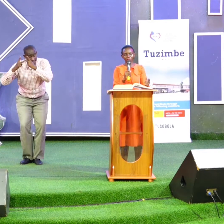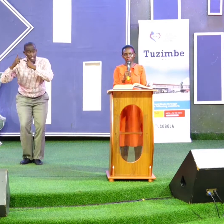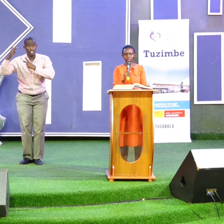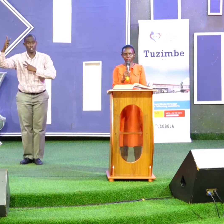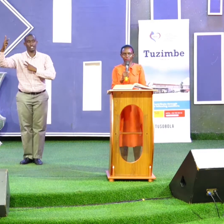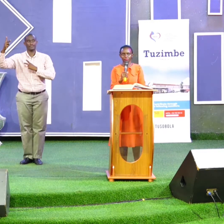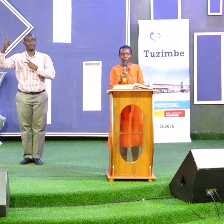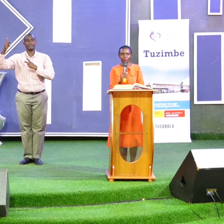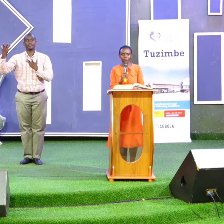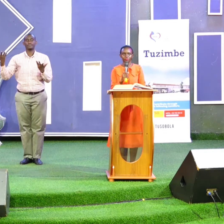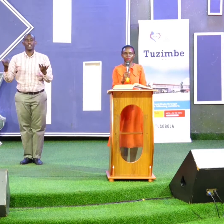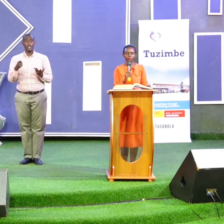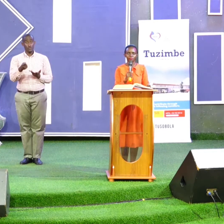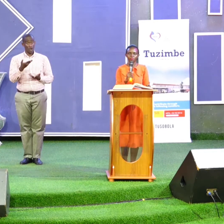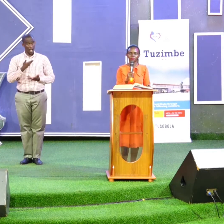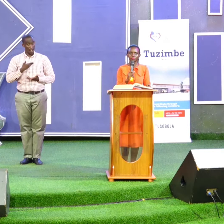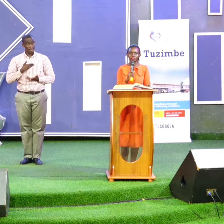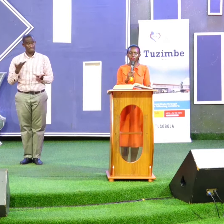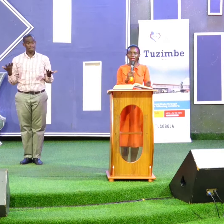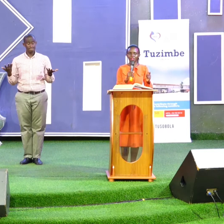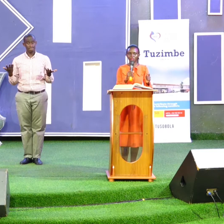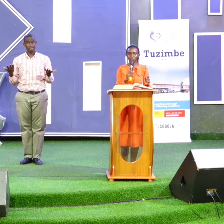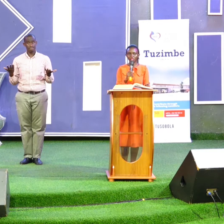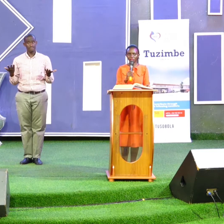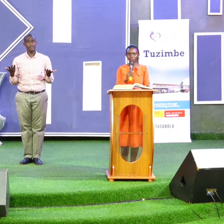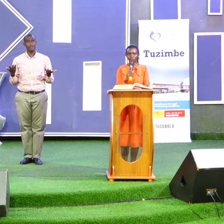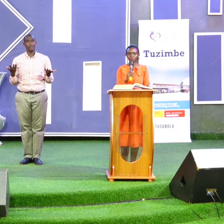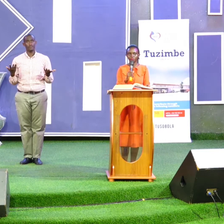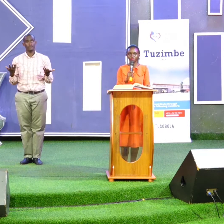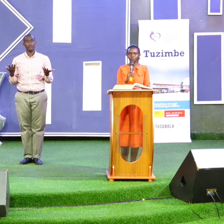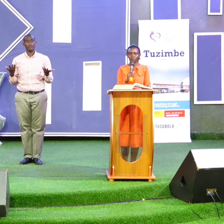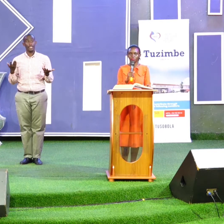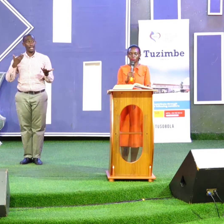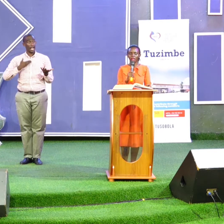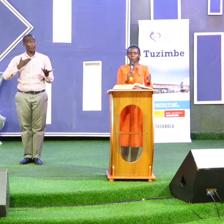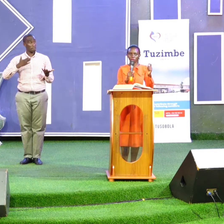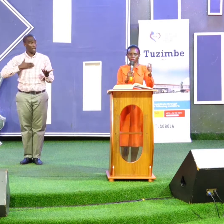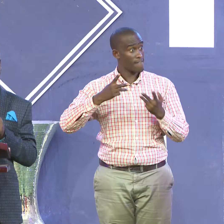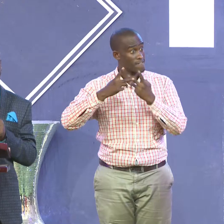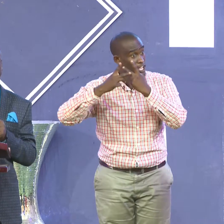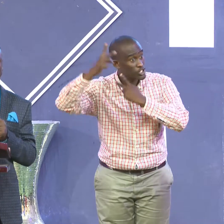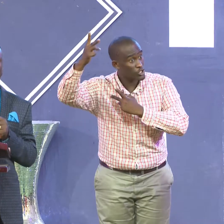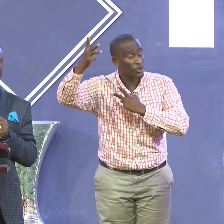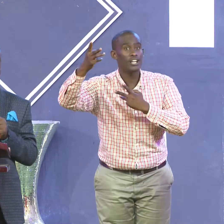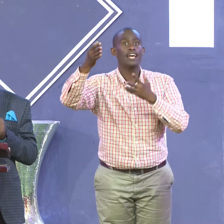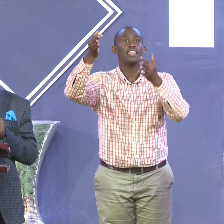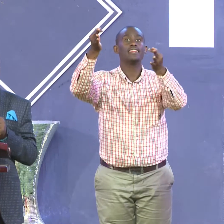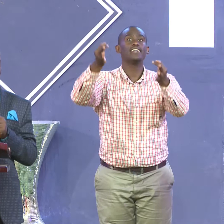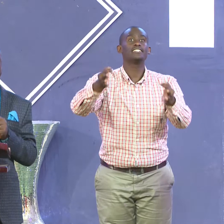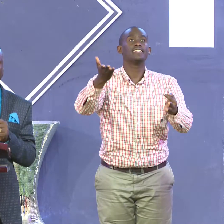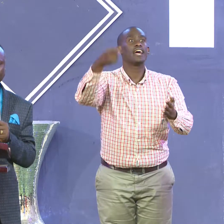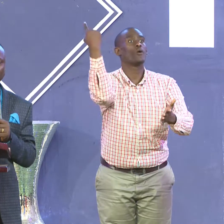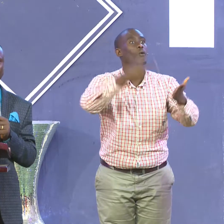having a vision. You must very well know where I'm going, what